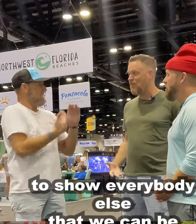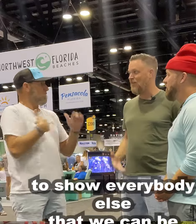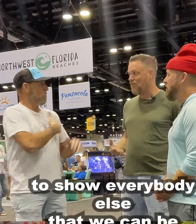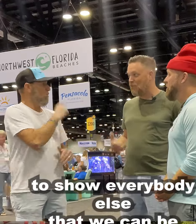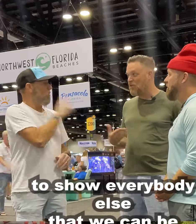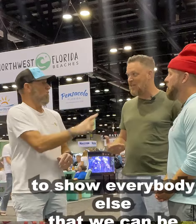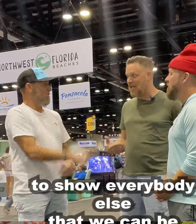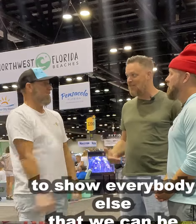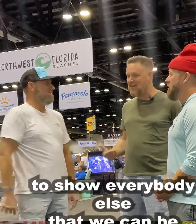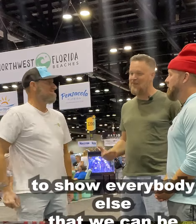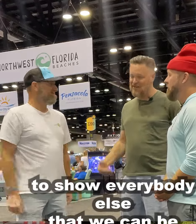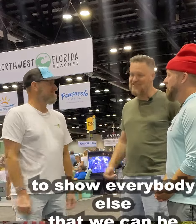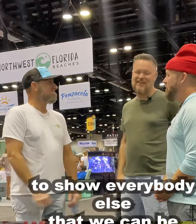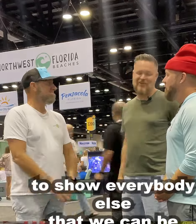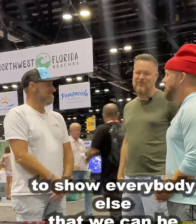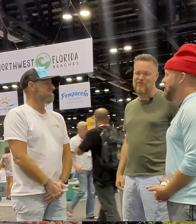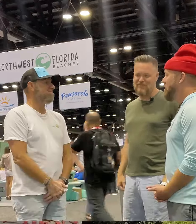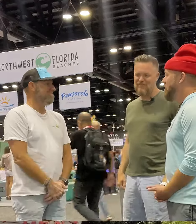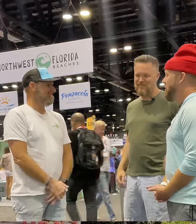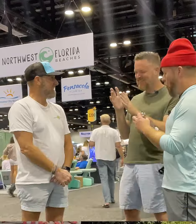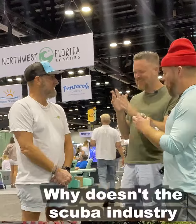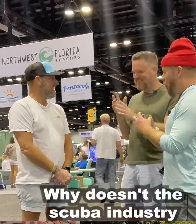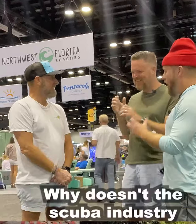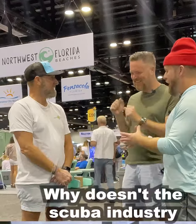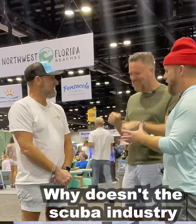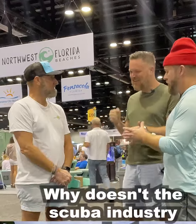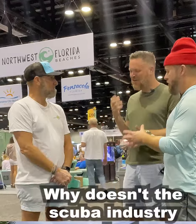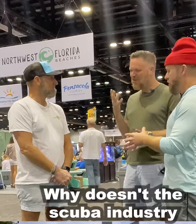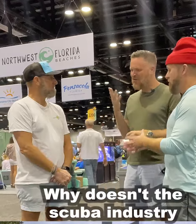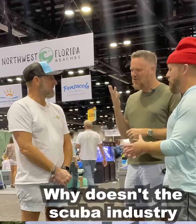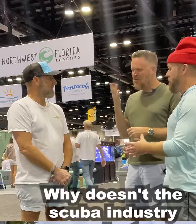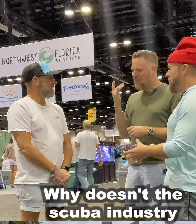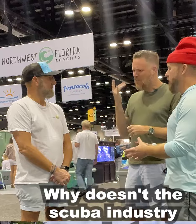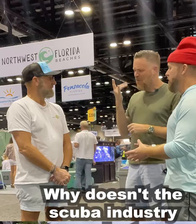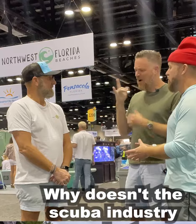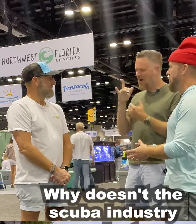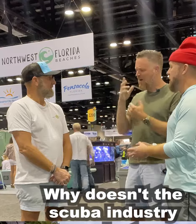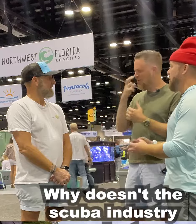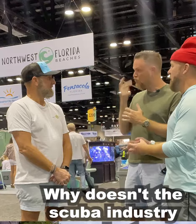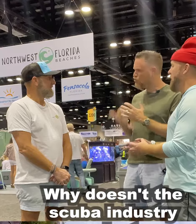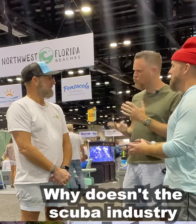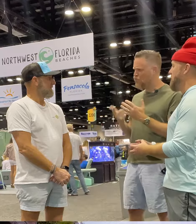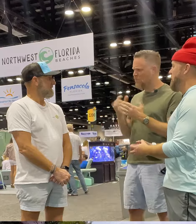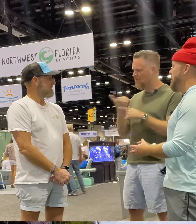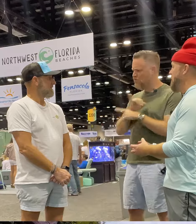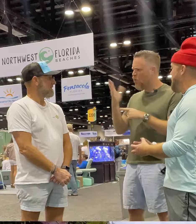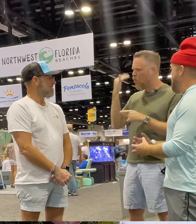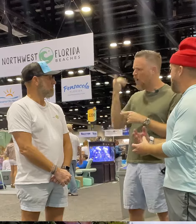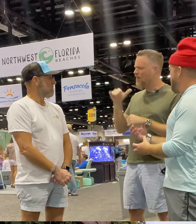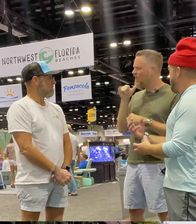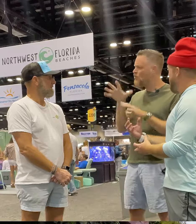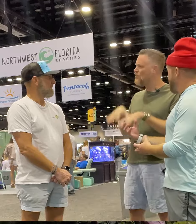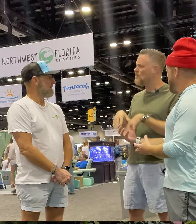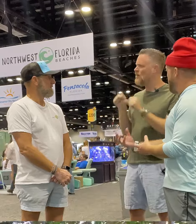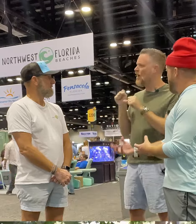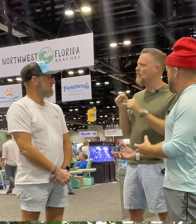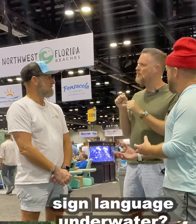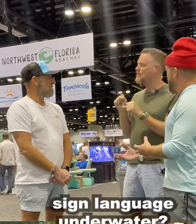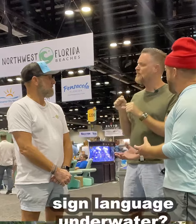that we can be amazing divers. Why doesn't the scuba industry adopt sign